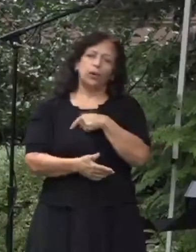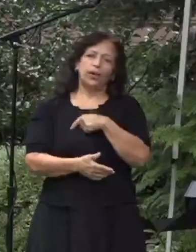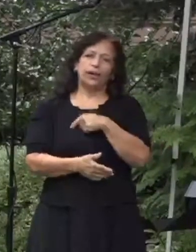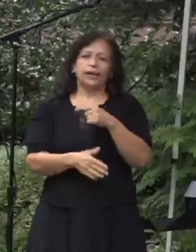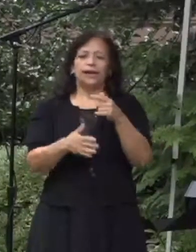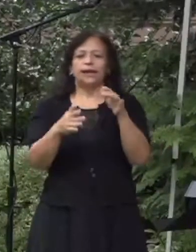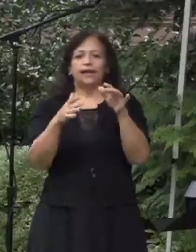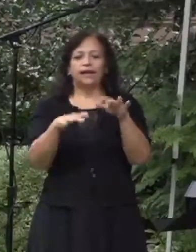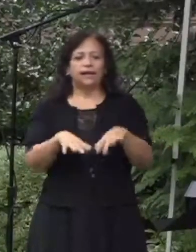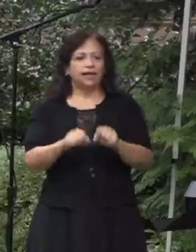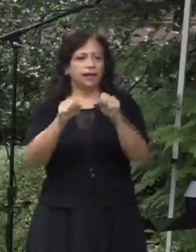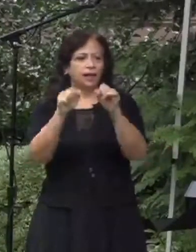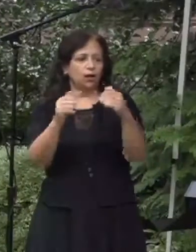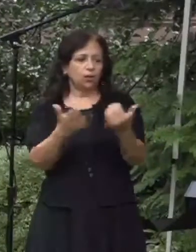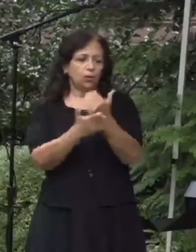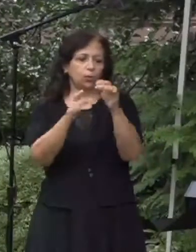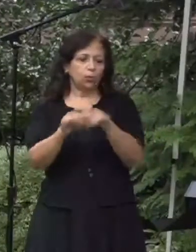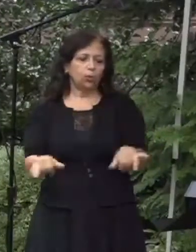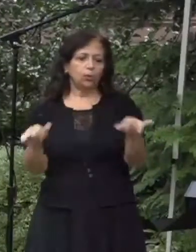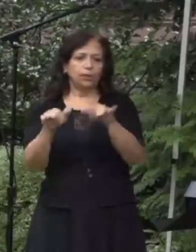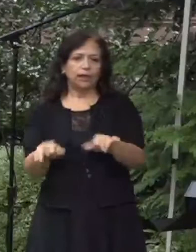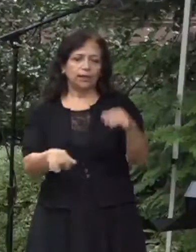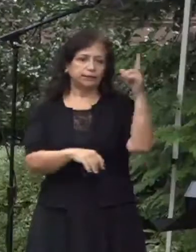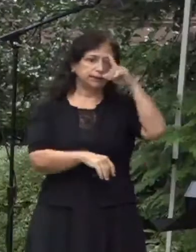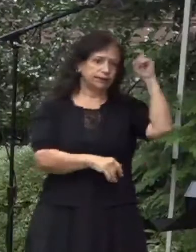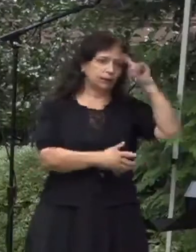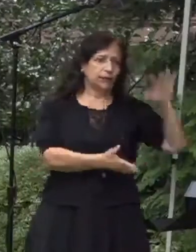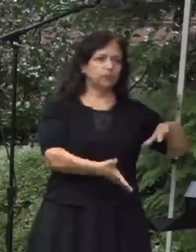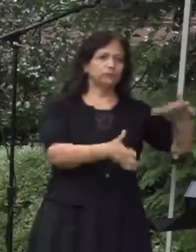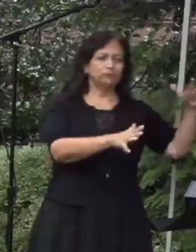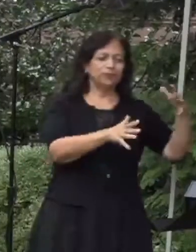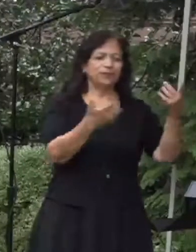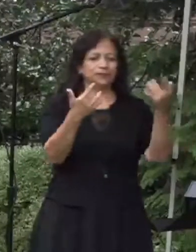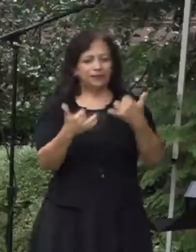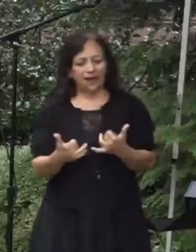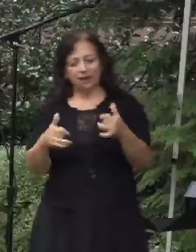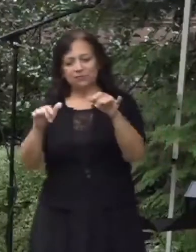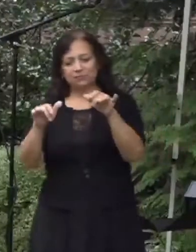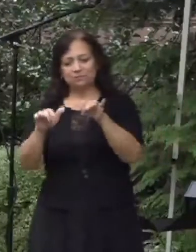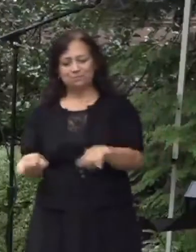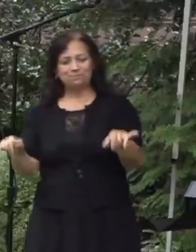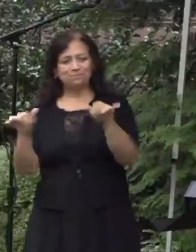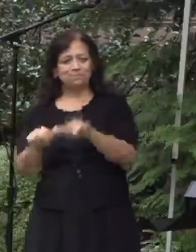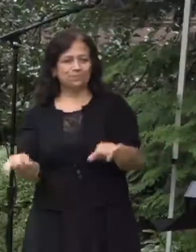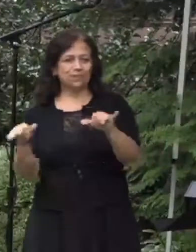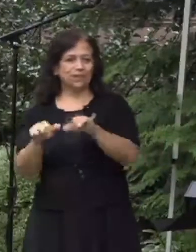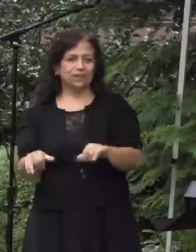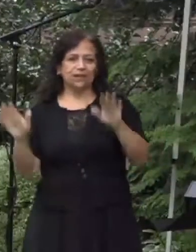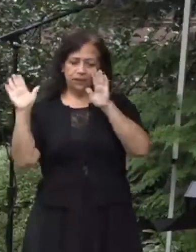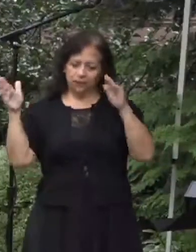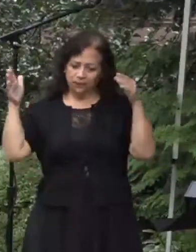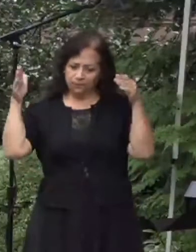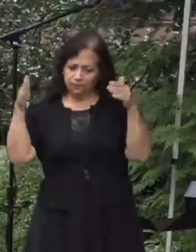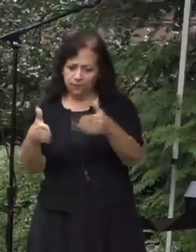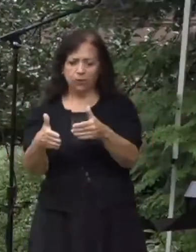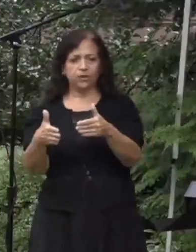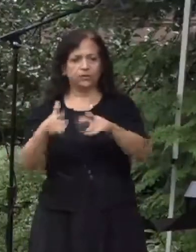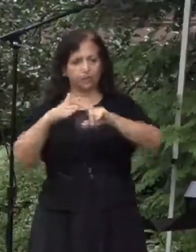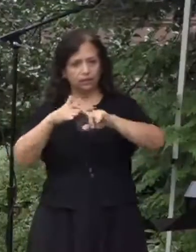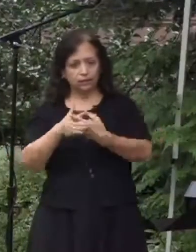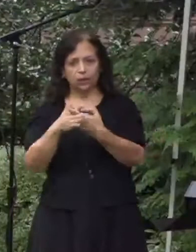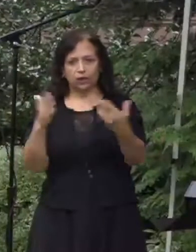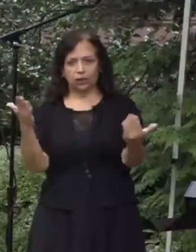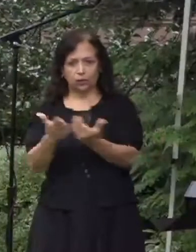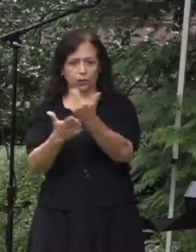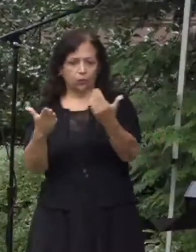into routines again after the summer. It's a time of intentionally focusing on starting